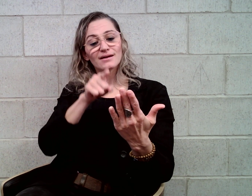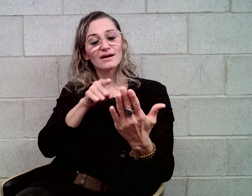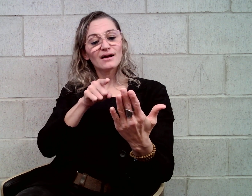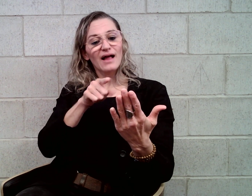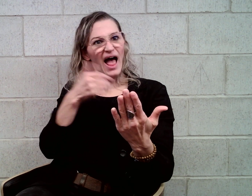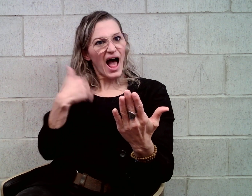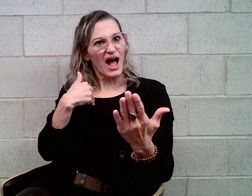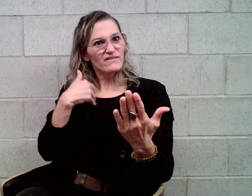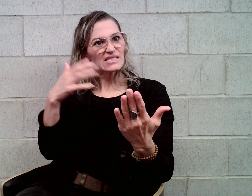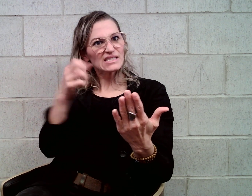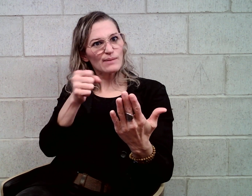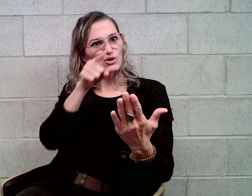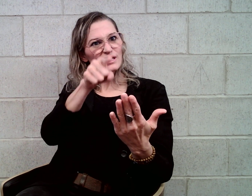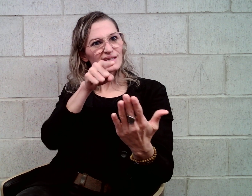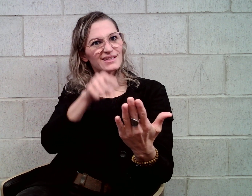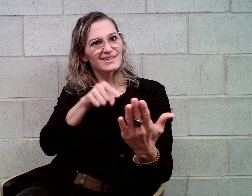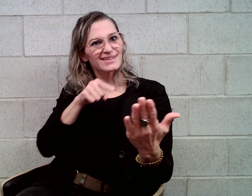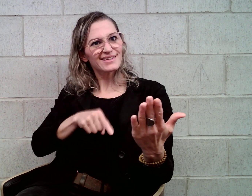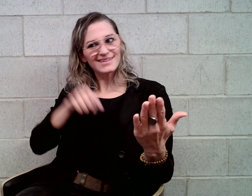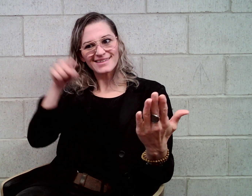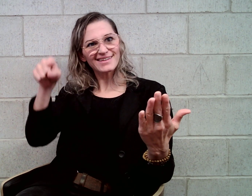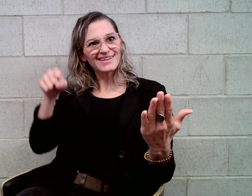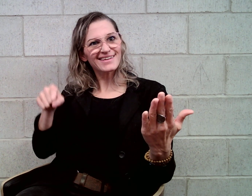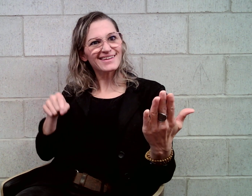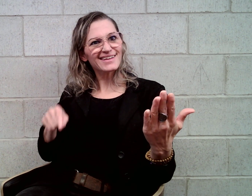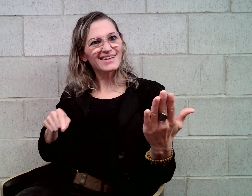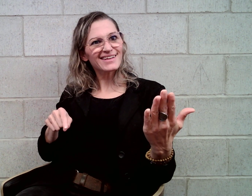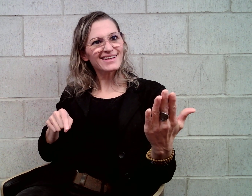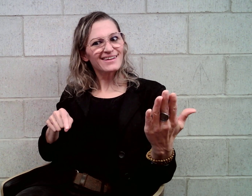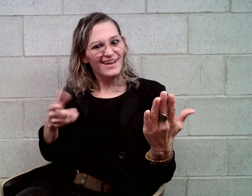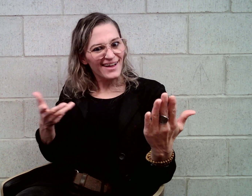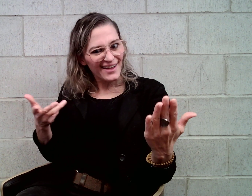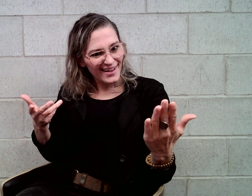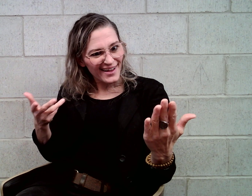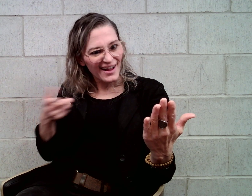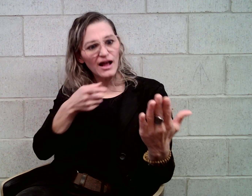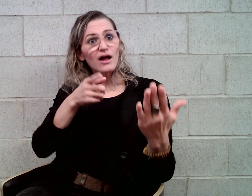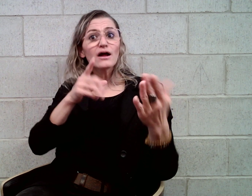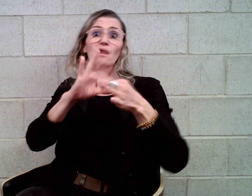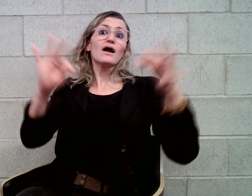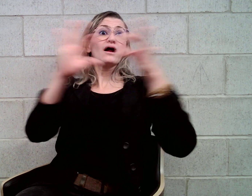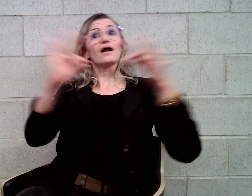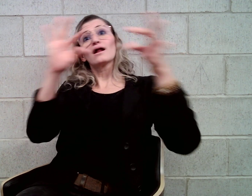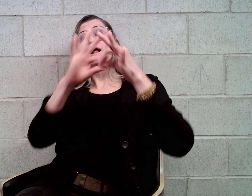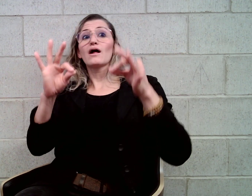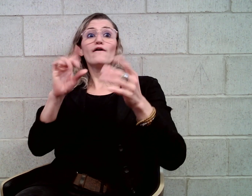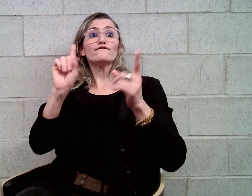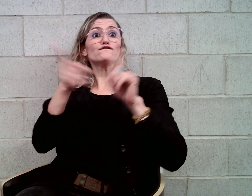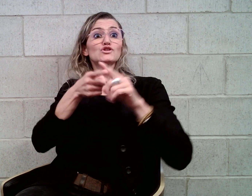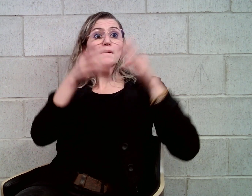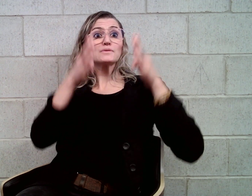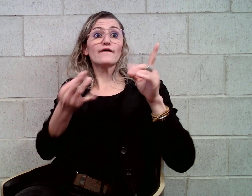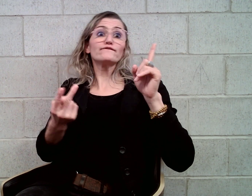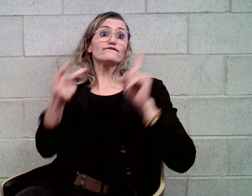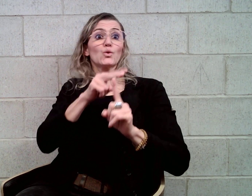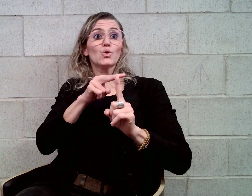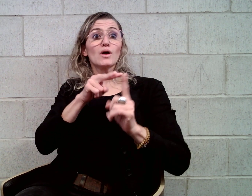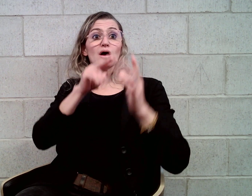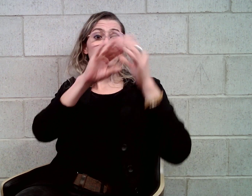tale, there are little moments that kind of are summing up where we are in the story, right?